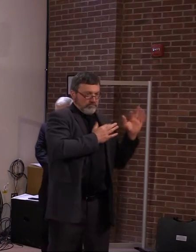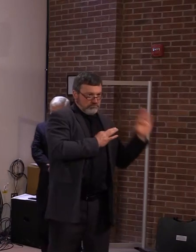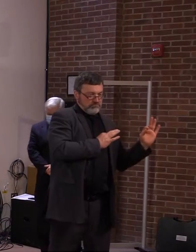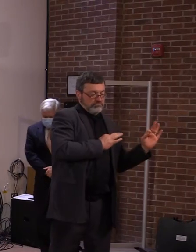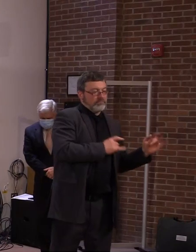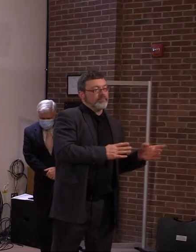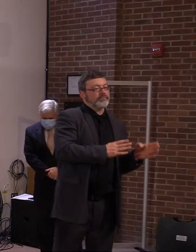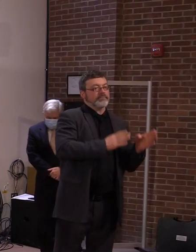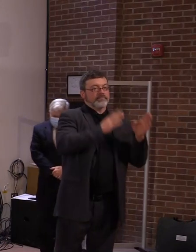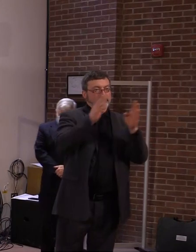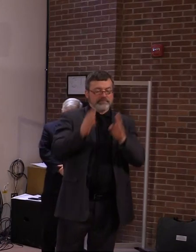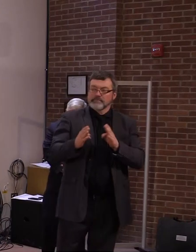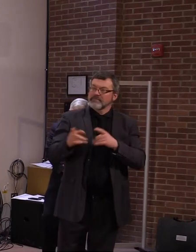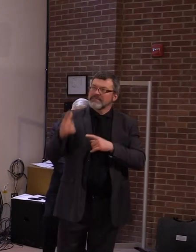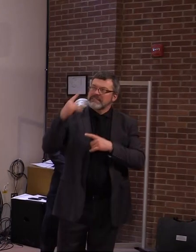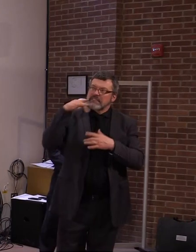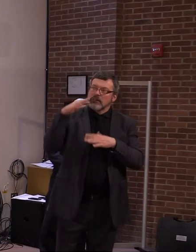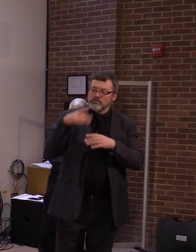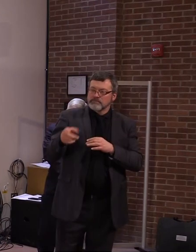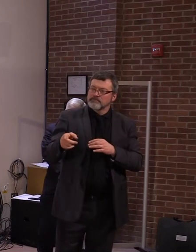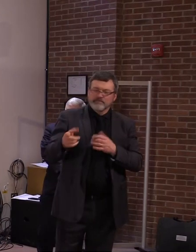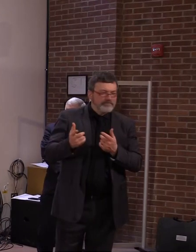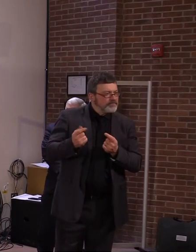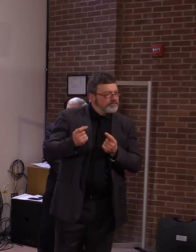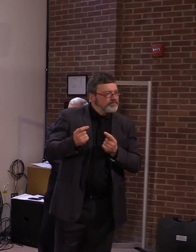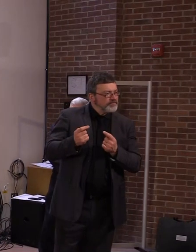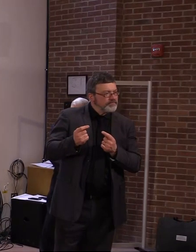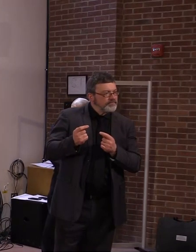What I do have here is a question